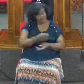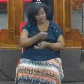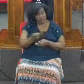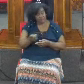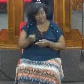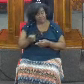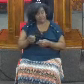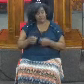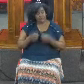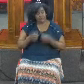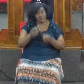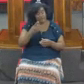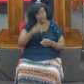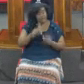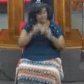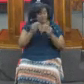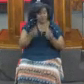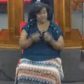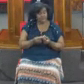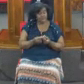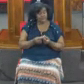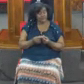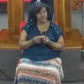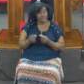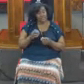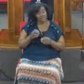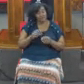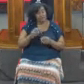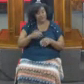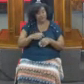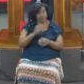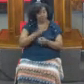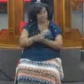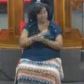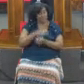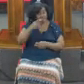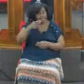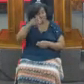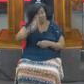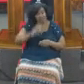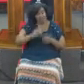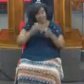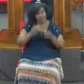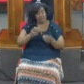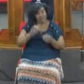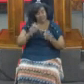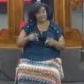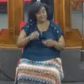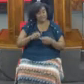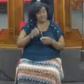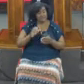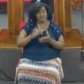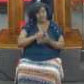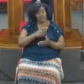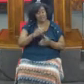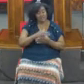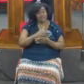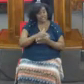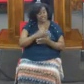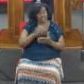Put it in one of the chat group. During the break at work, tell God what a co-worker you're doing, that you can share